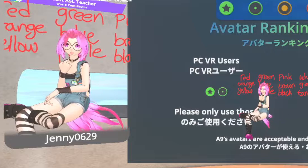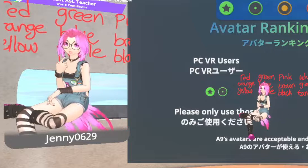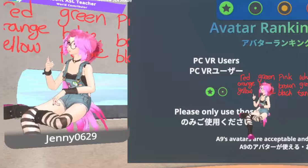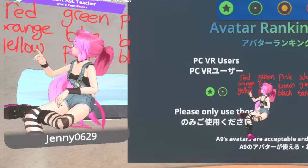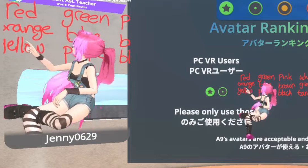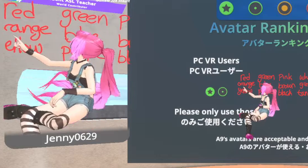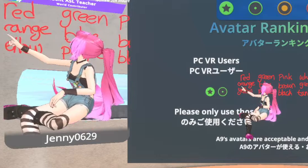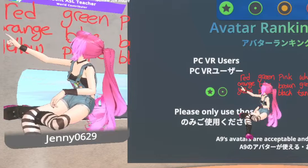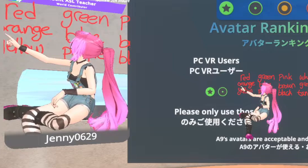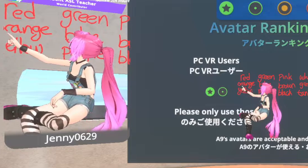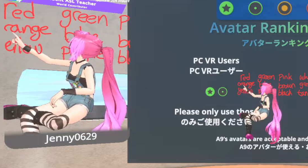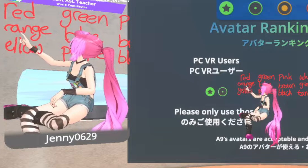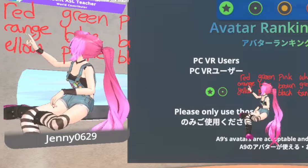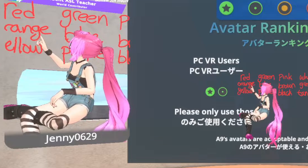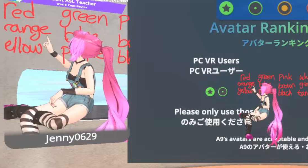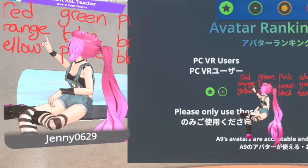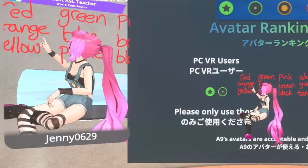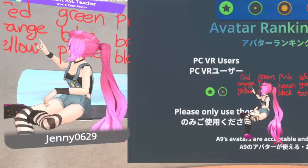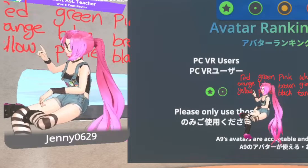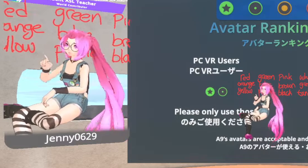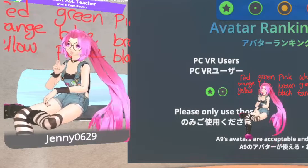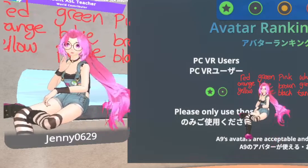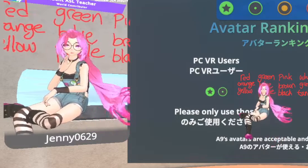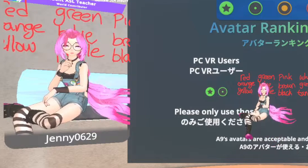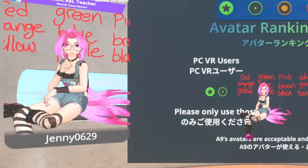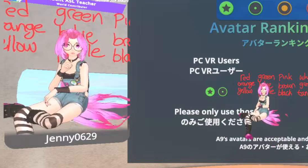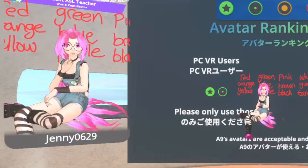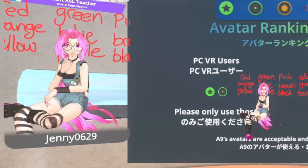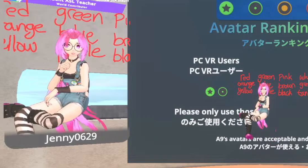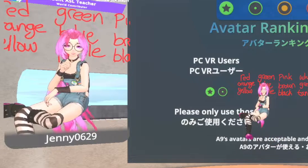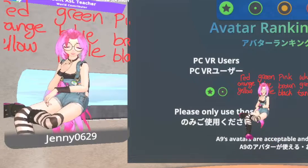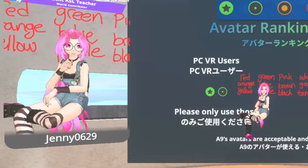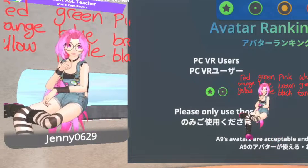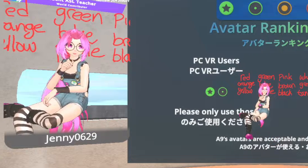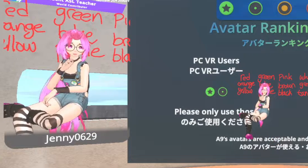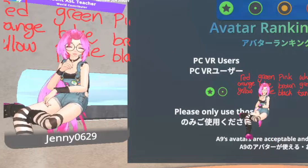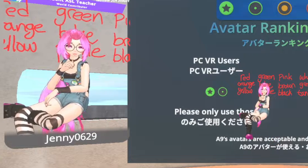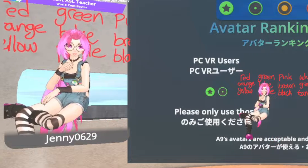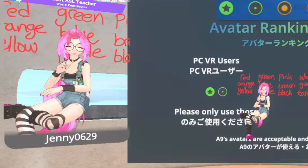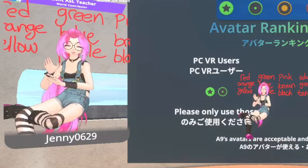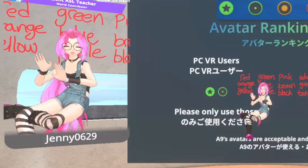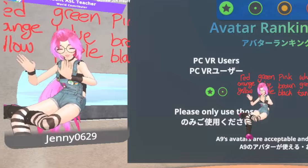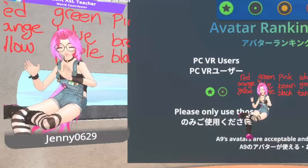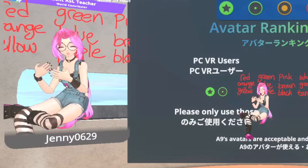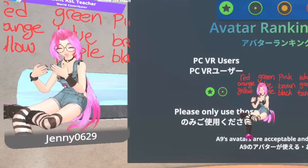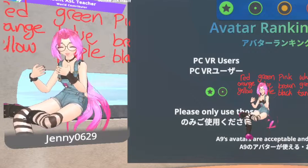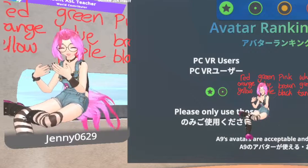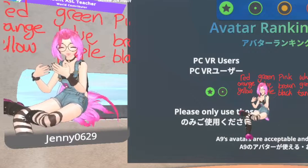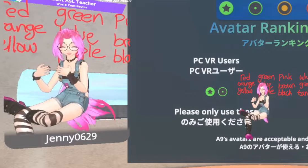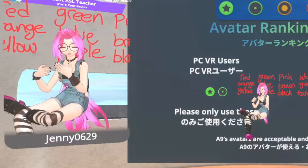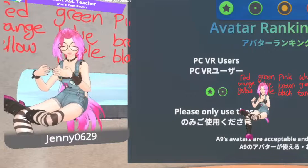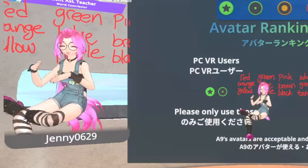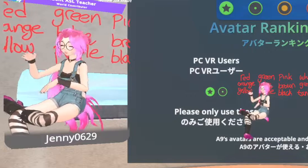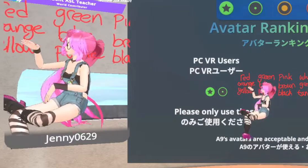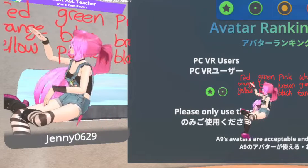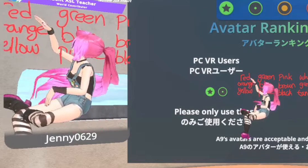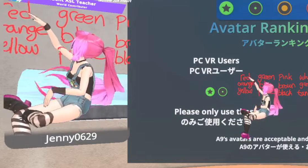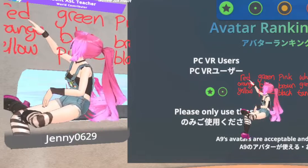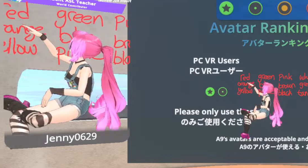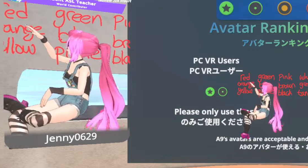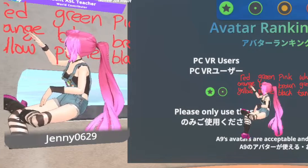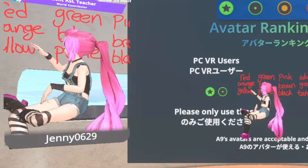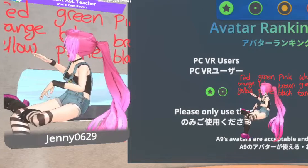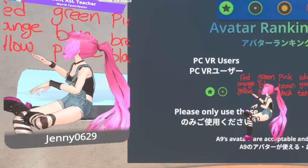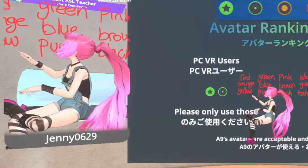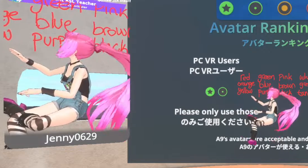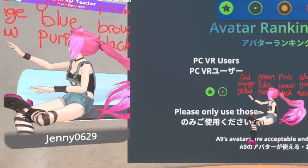on our chin and orange on our chin. And then guess what? It's a lot easier from here. So these are the